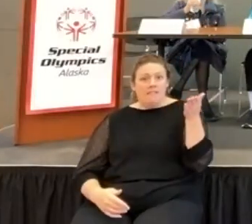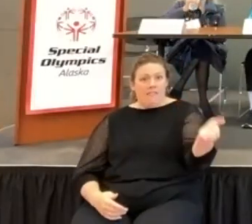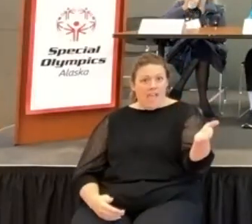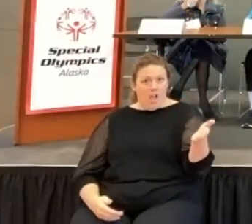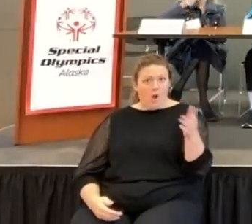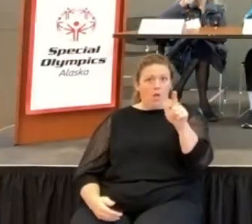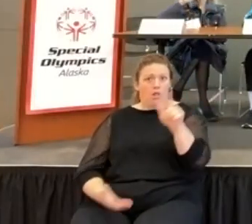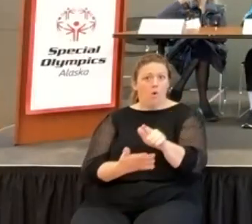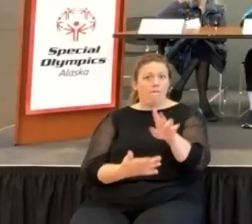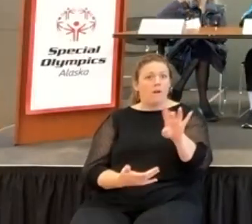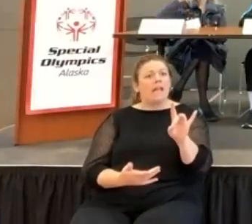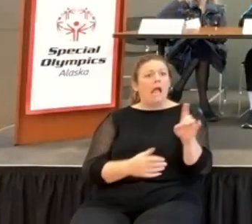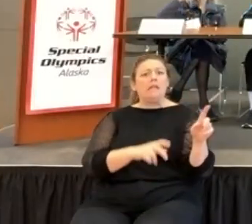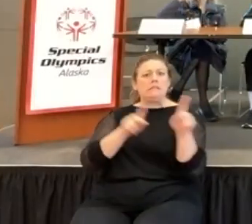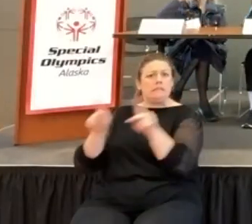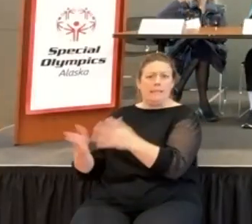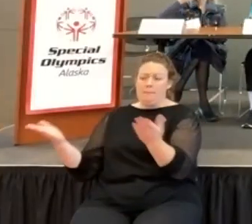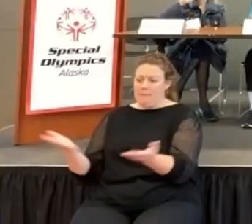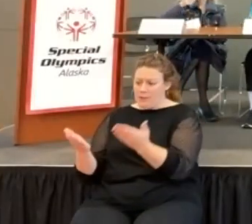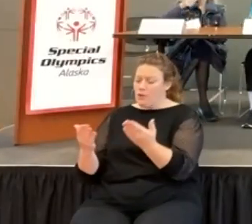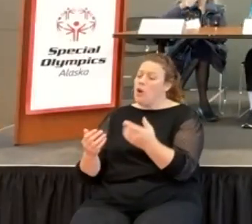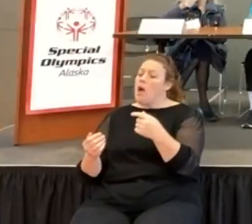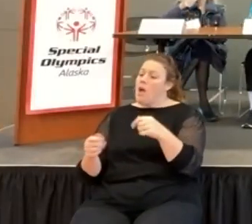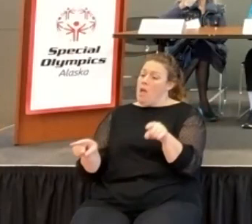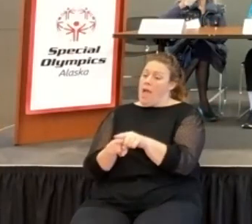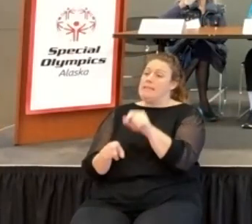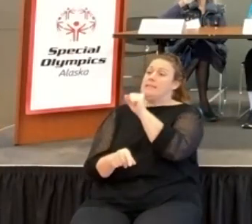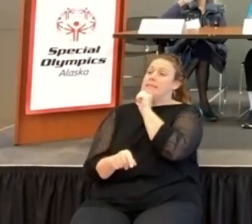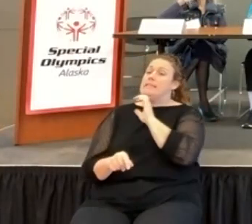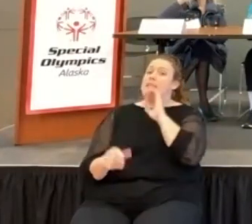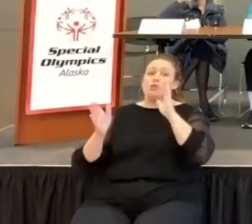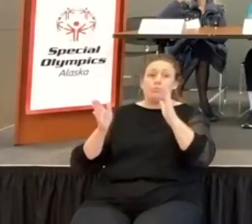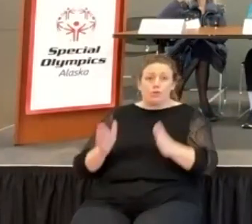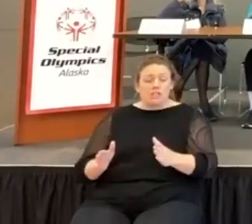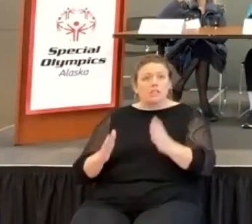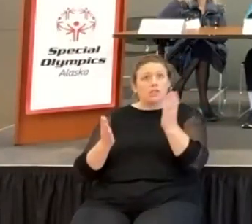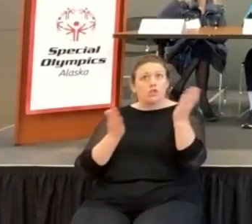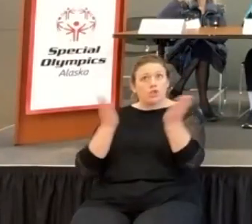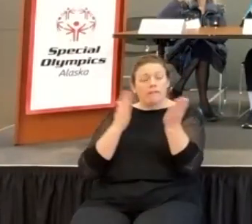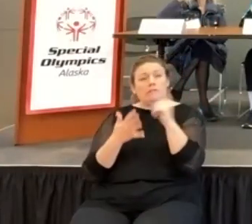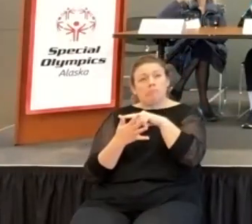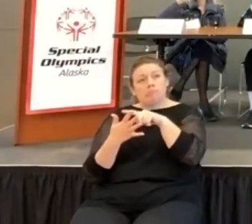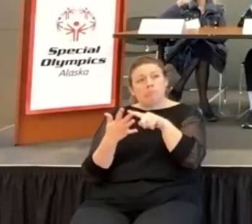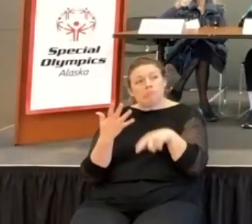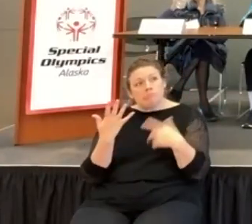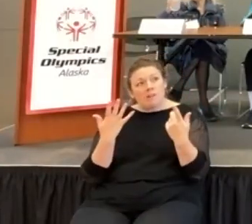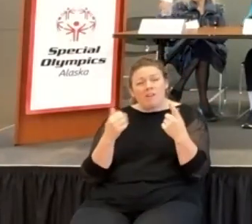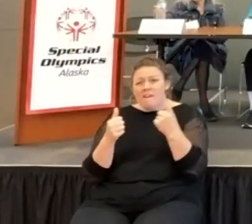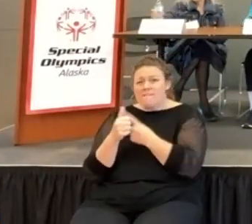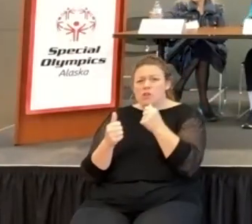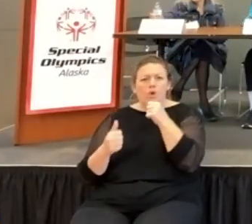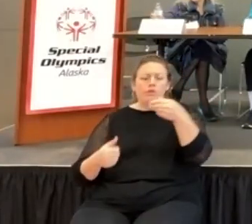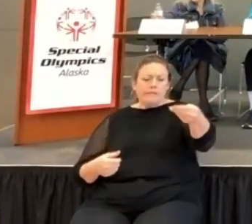here. And as a senior, I think some of the services that they could offer, first of all, just don't give us a